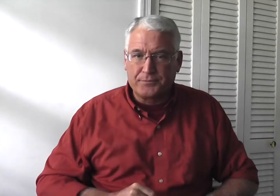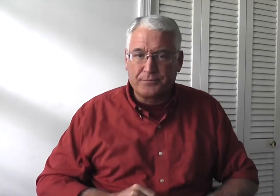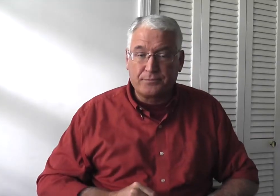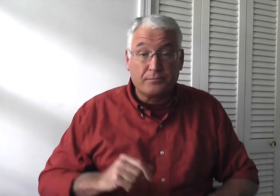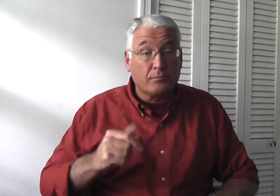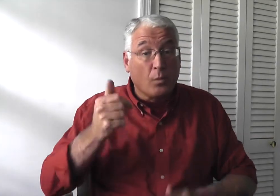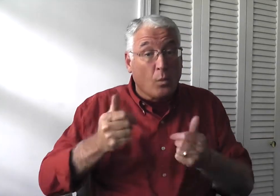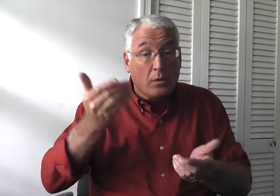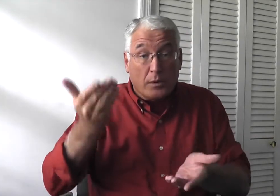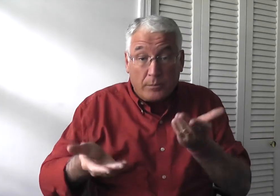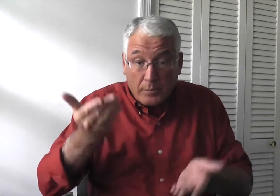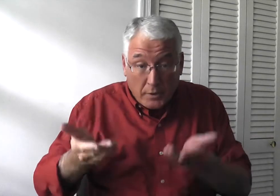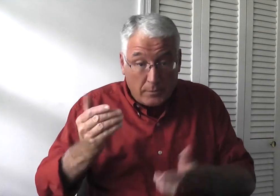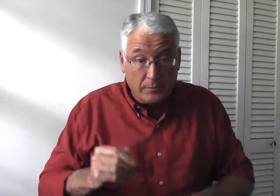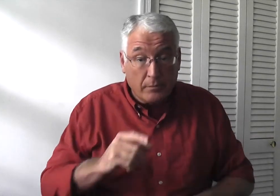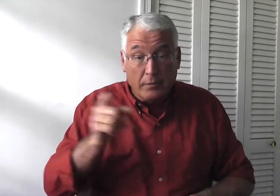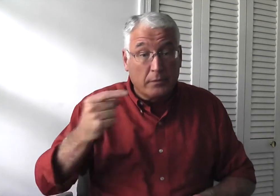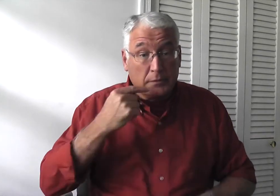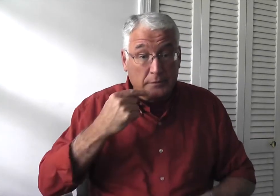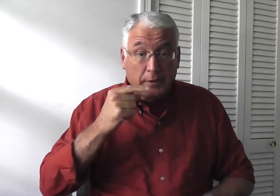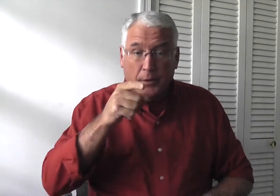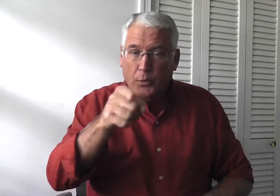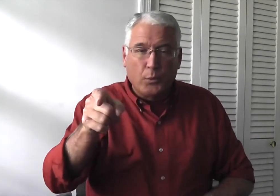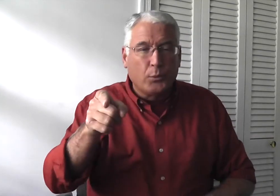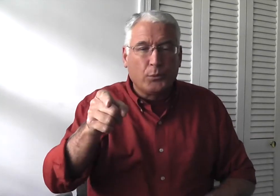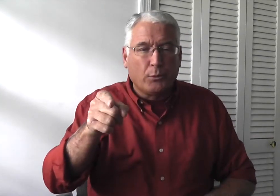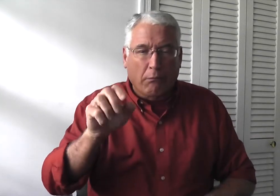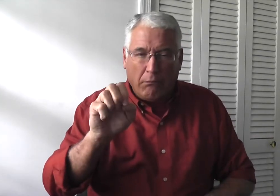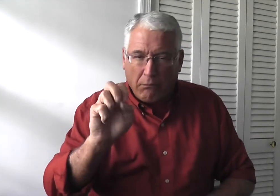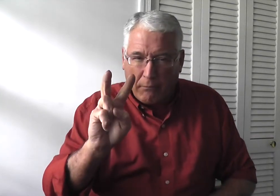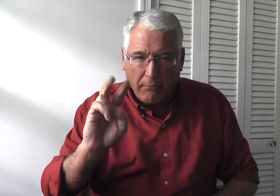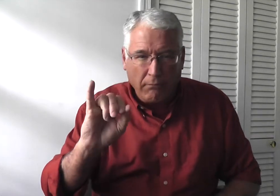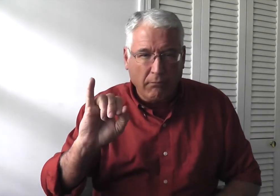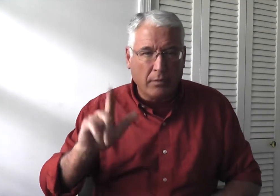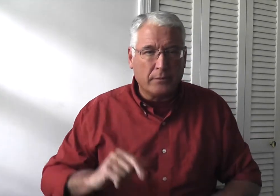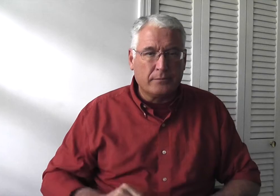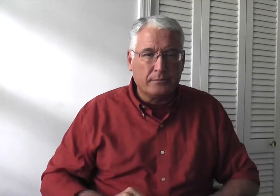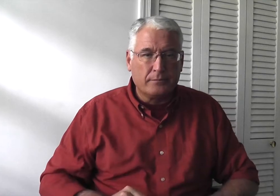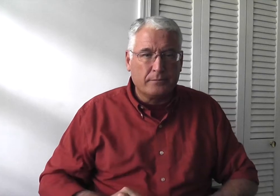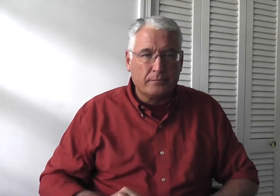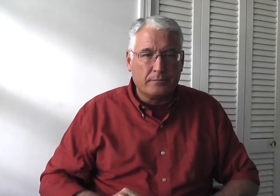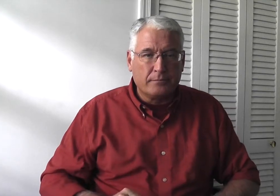crazy? Or maybe people say you're evil?